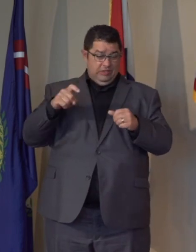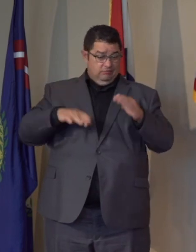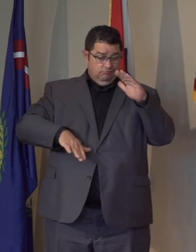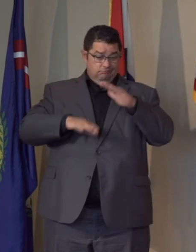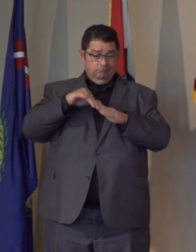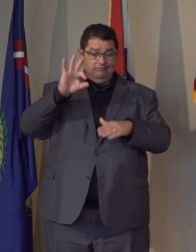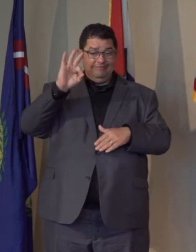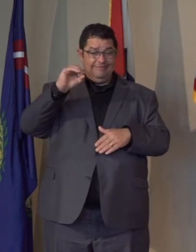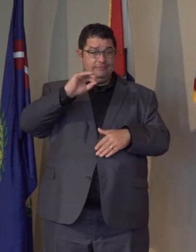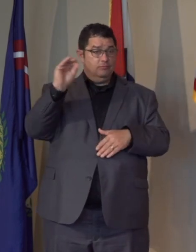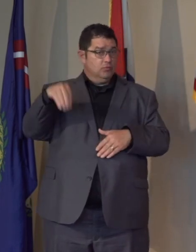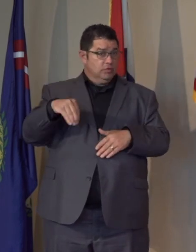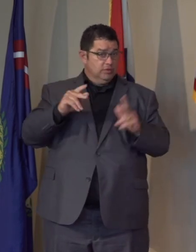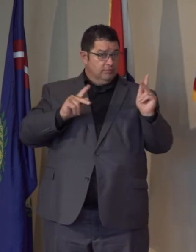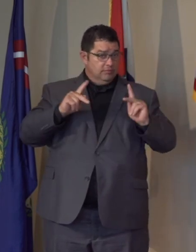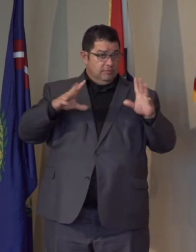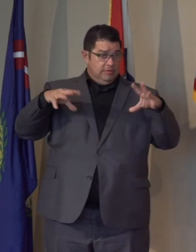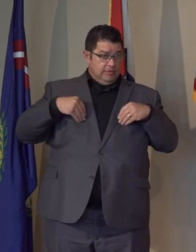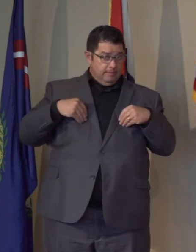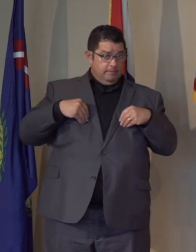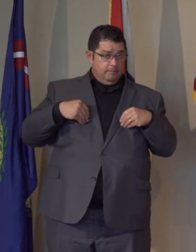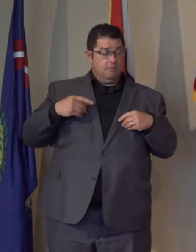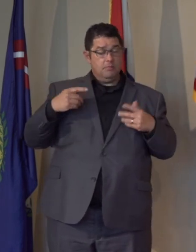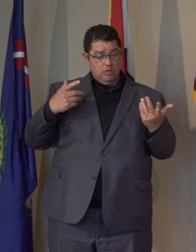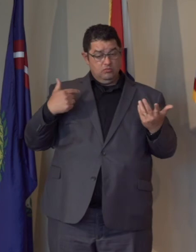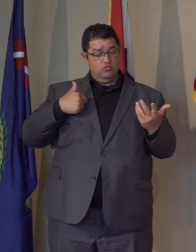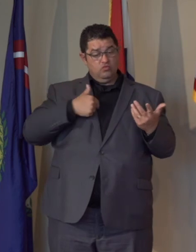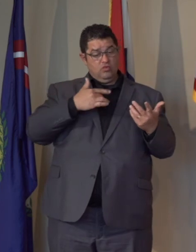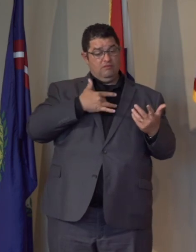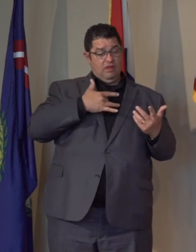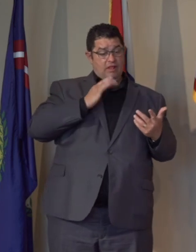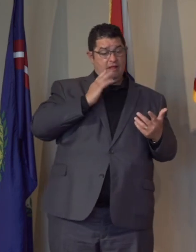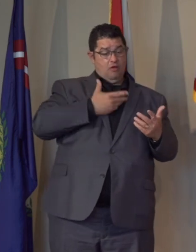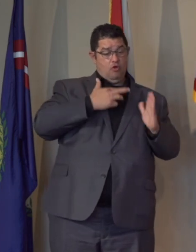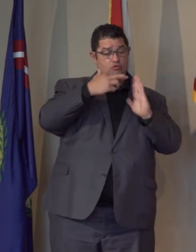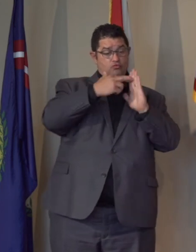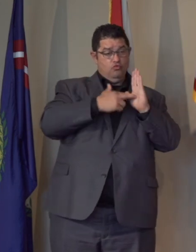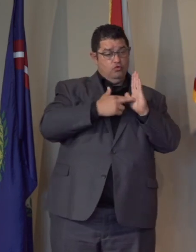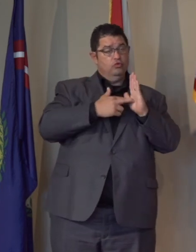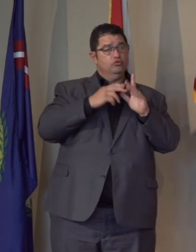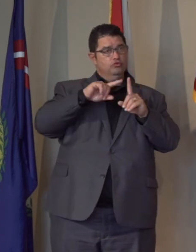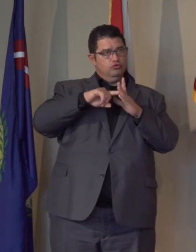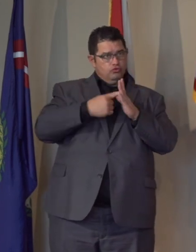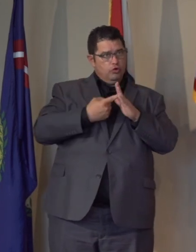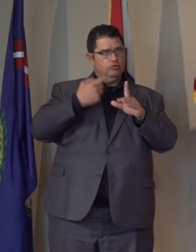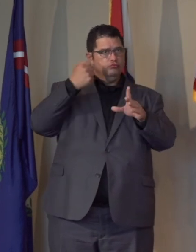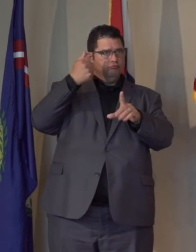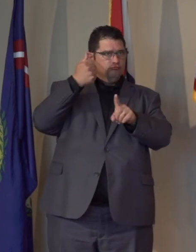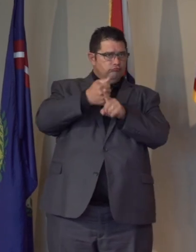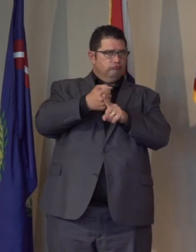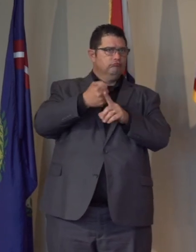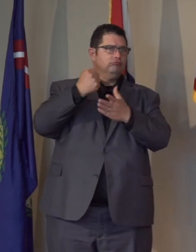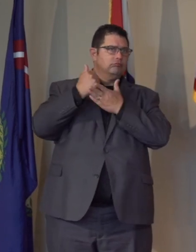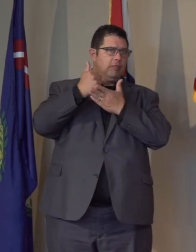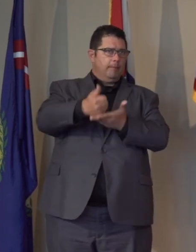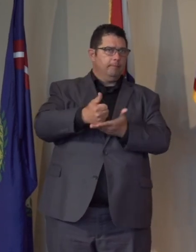believe that the public health measures that we have taken are starting to have an impact. Where are we at if we're not at 90%